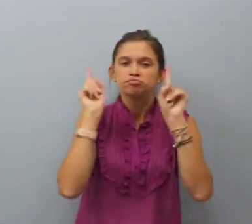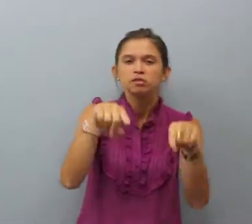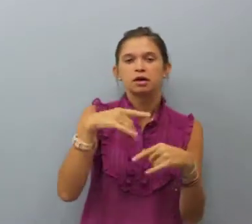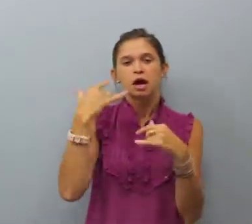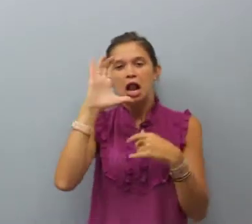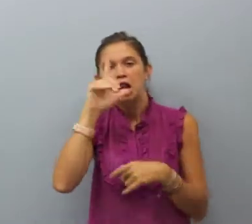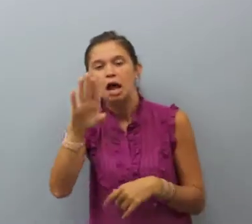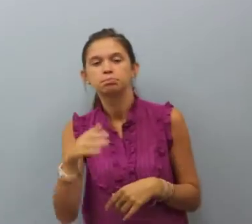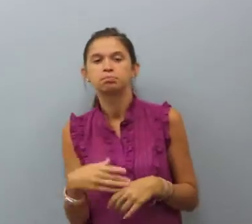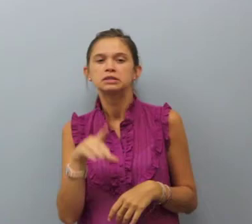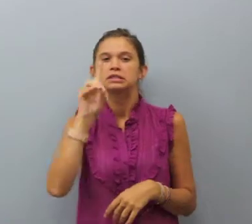for basketball.